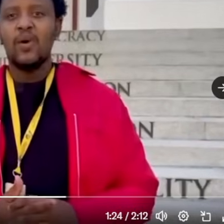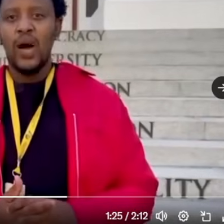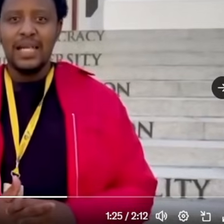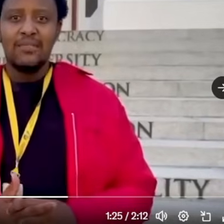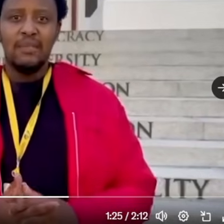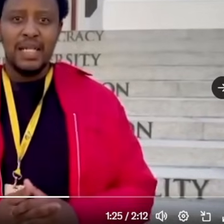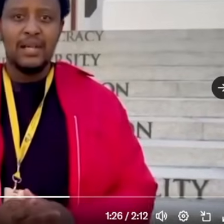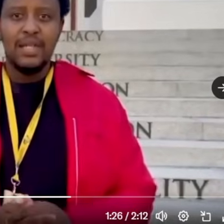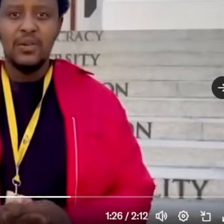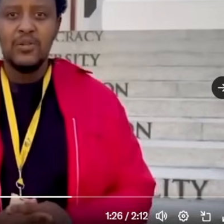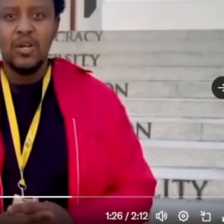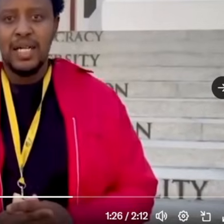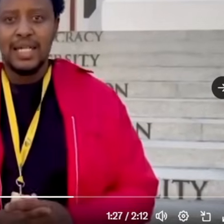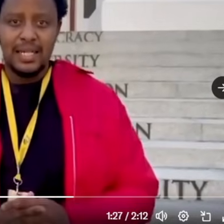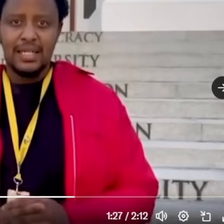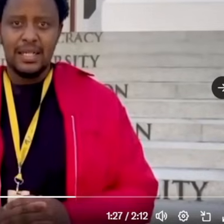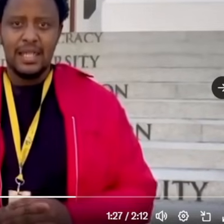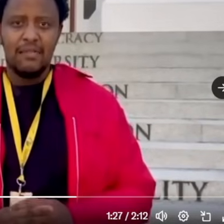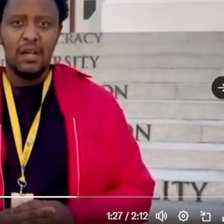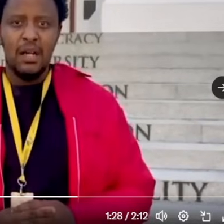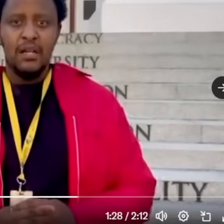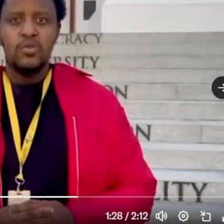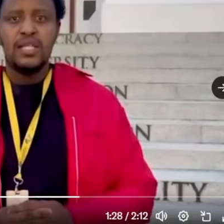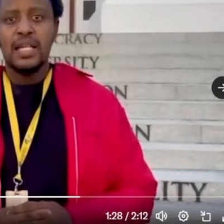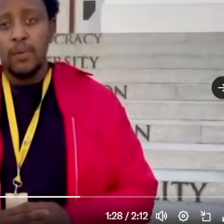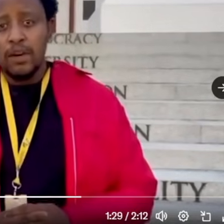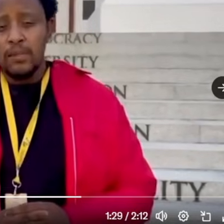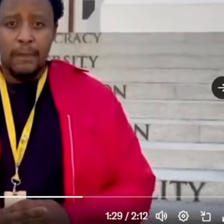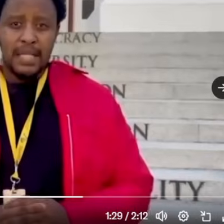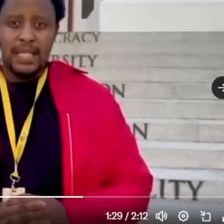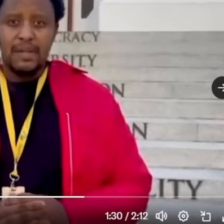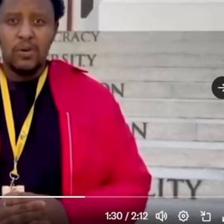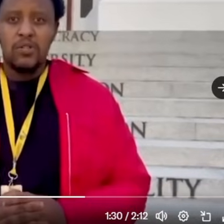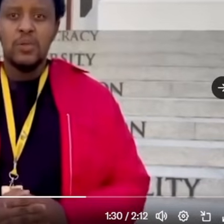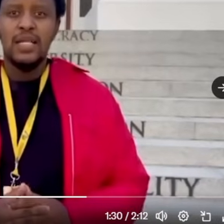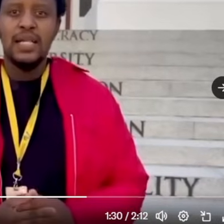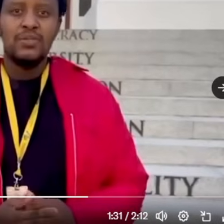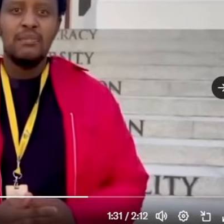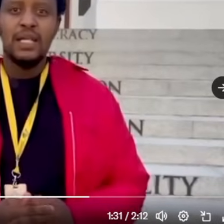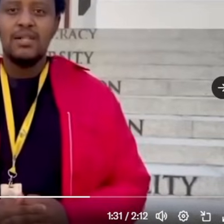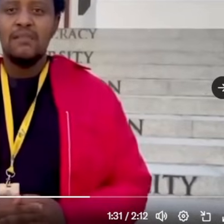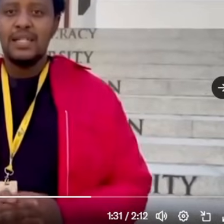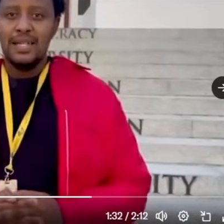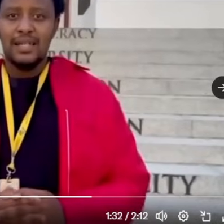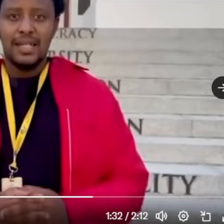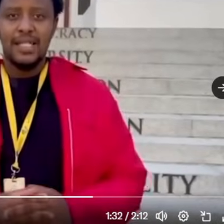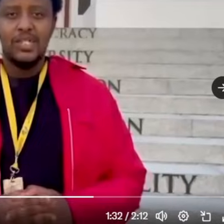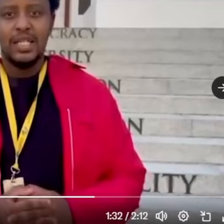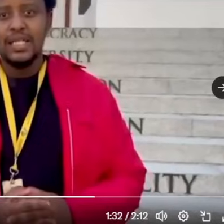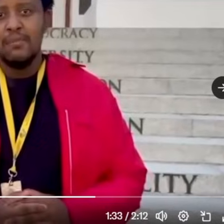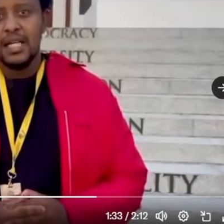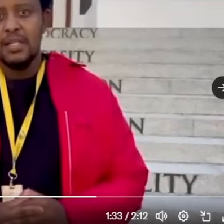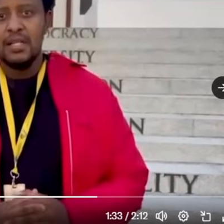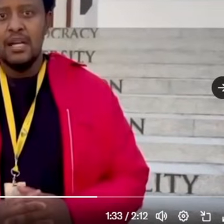handbook requires of a minister, when they're going to conduct international travel, to seek approval from the president, but also to liaise with the Minister of International